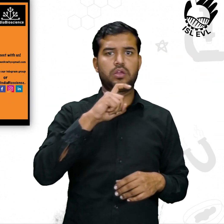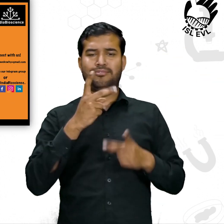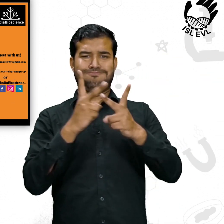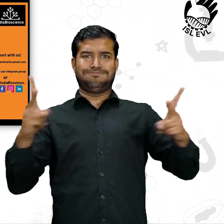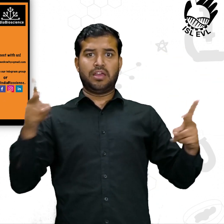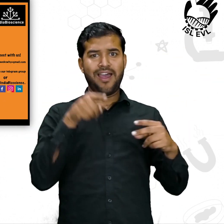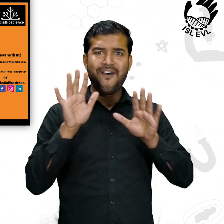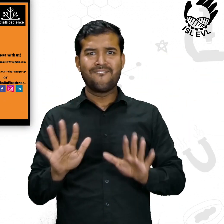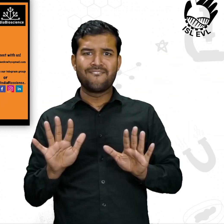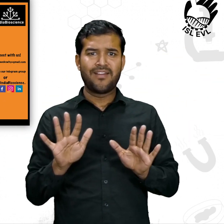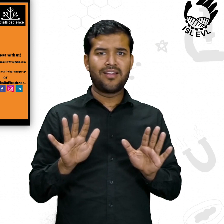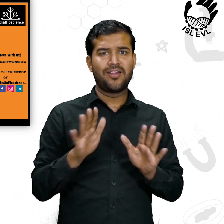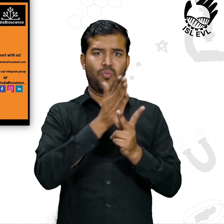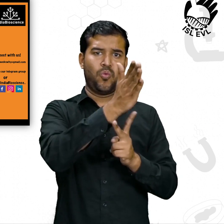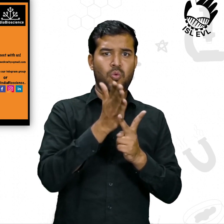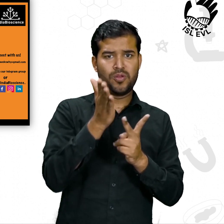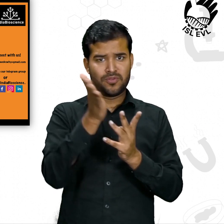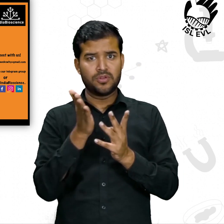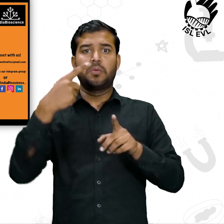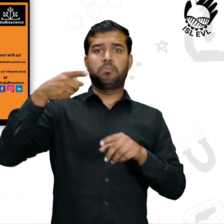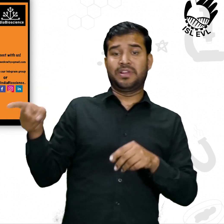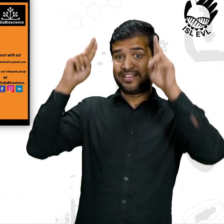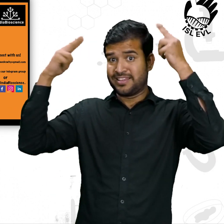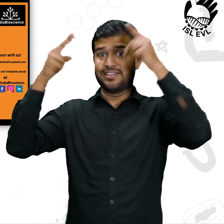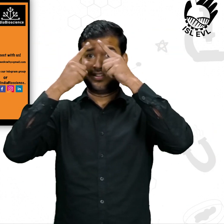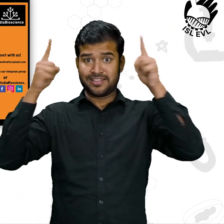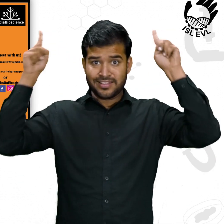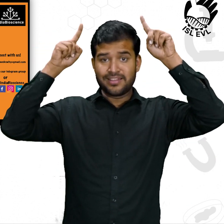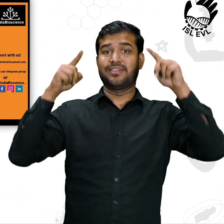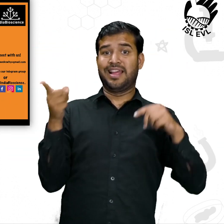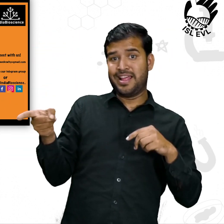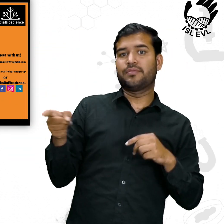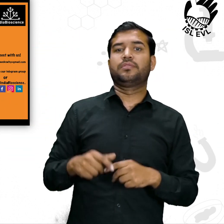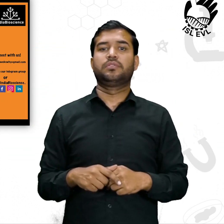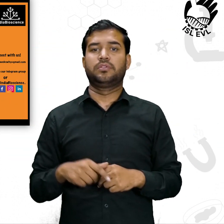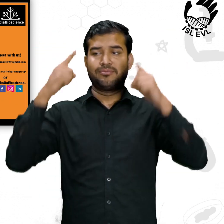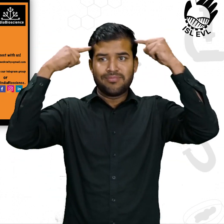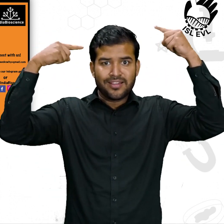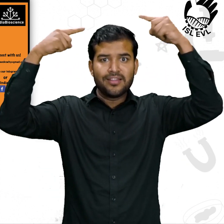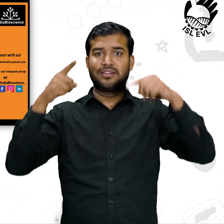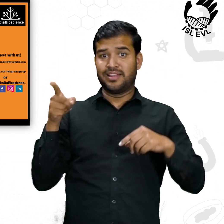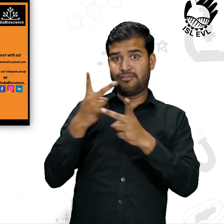blue, like that. So they won't be able to associate orange color that we associate with the tiger. Oh,